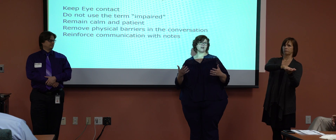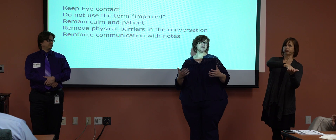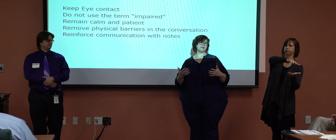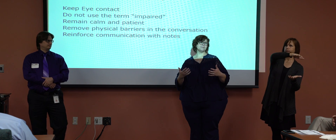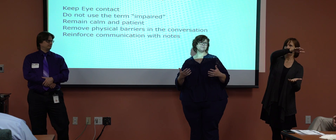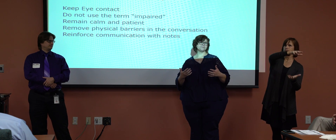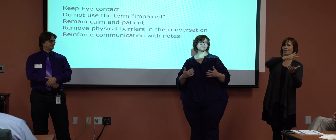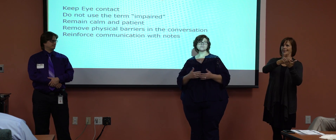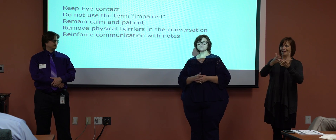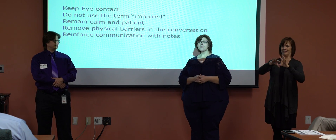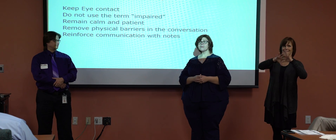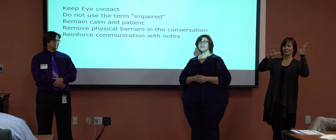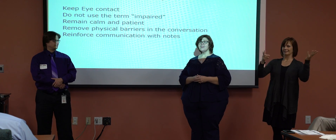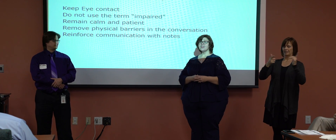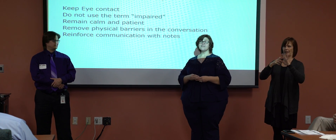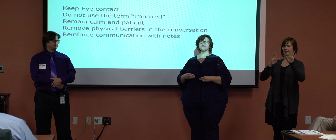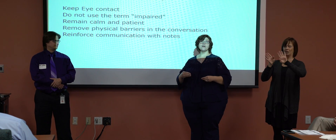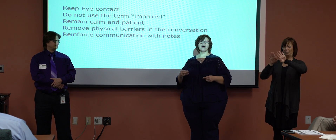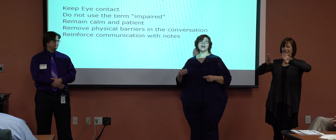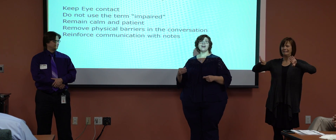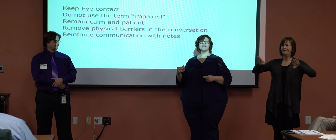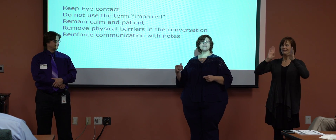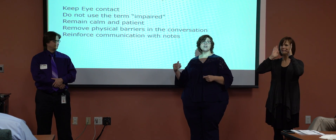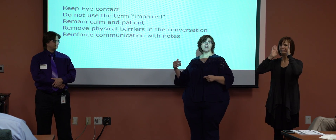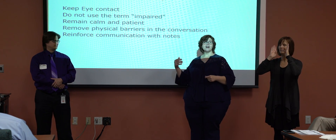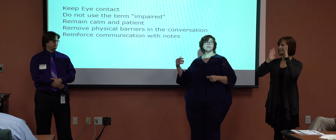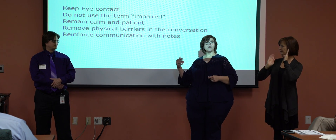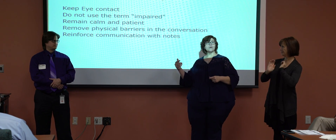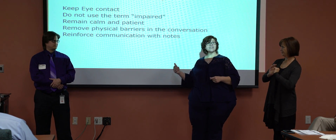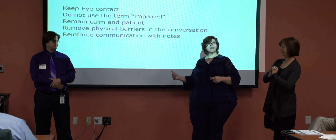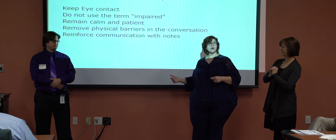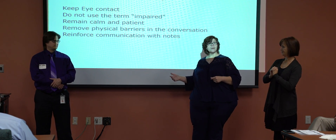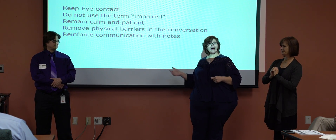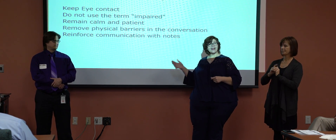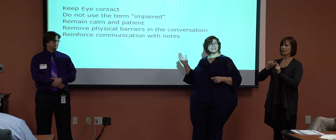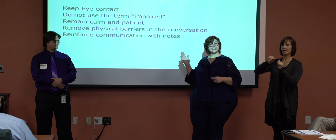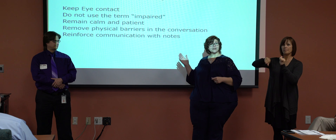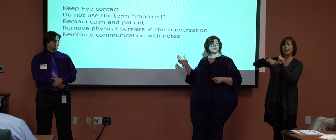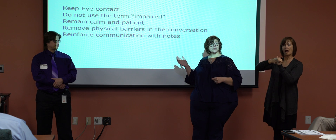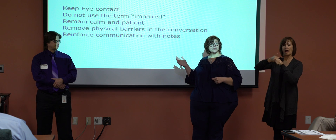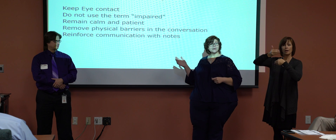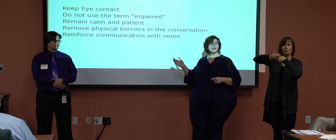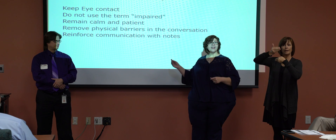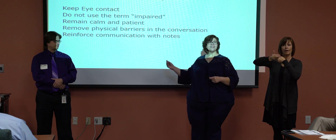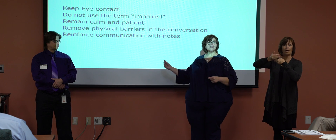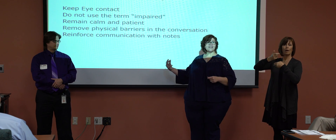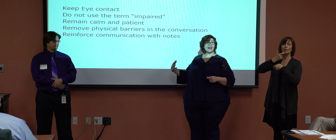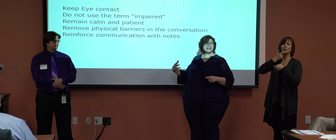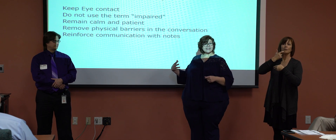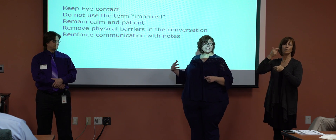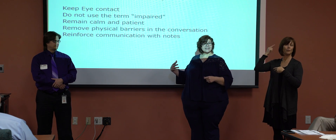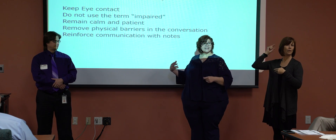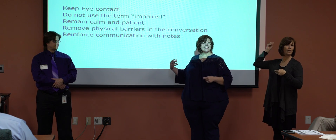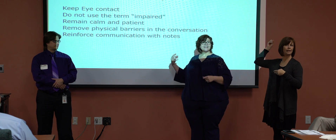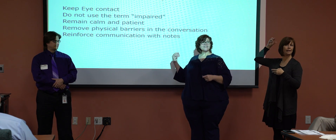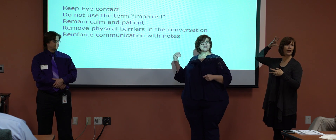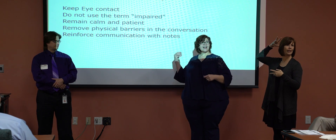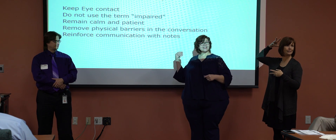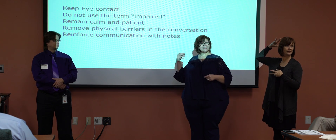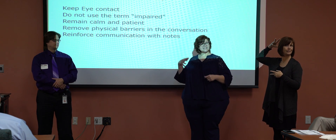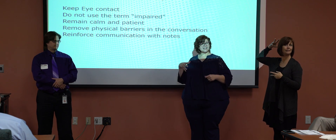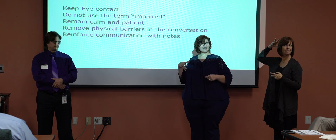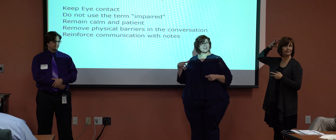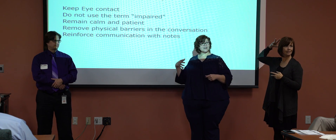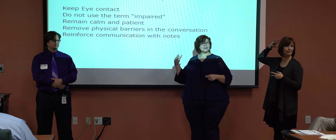of that in front of them. If you have a window behind you, the lighting, if